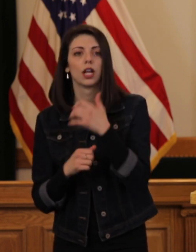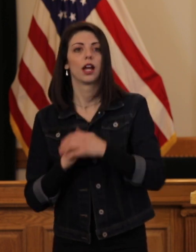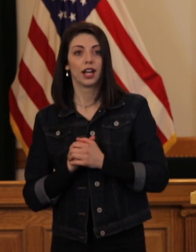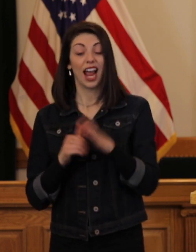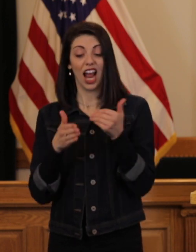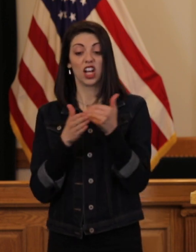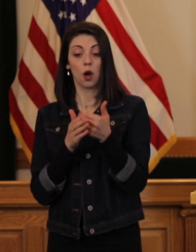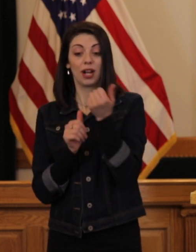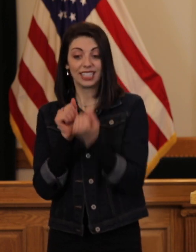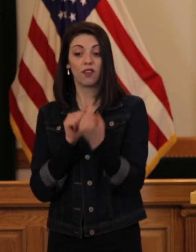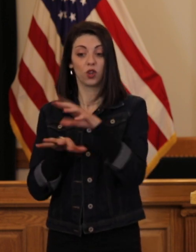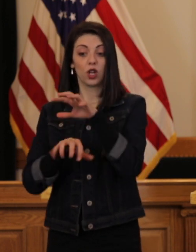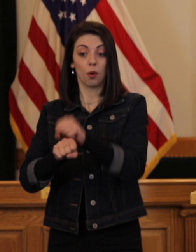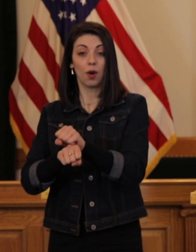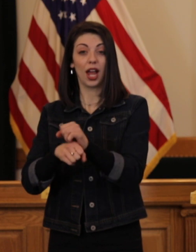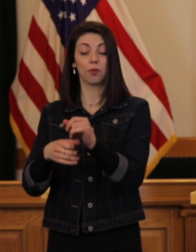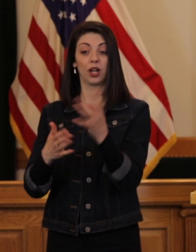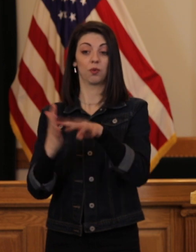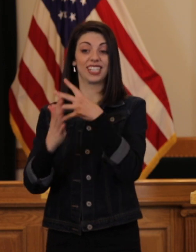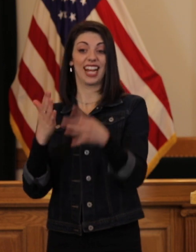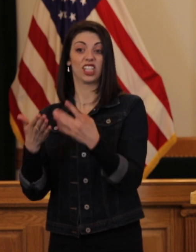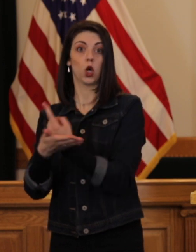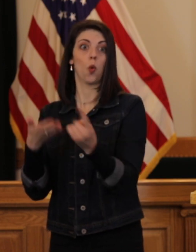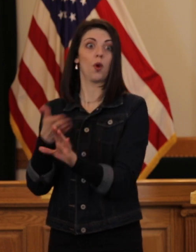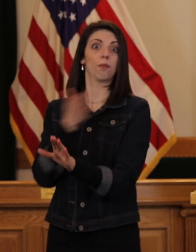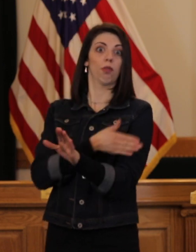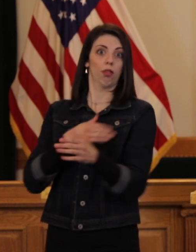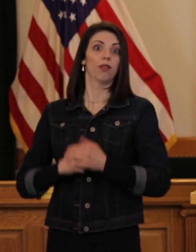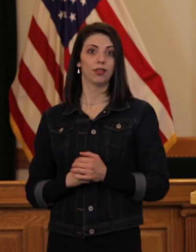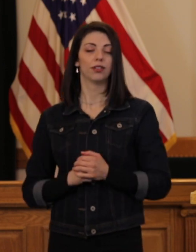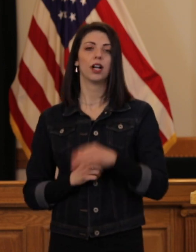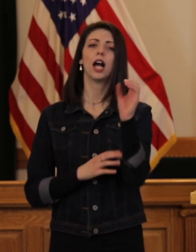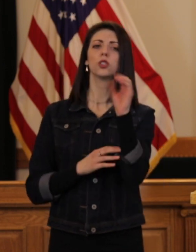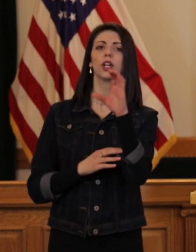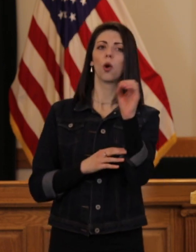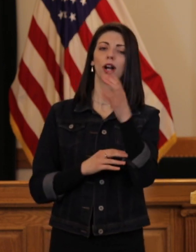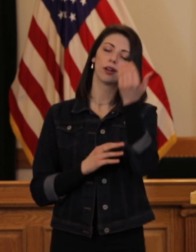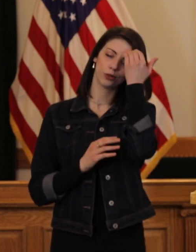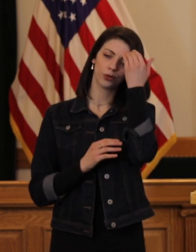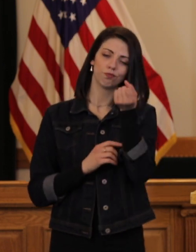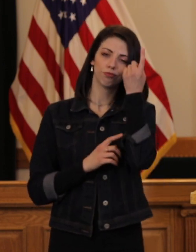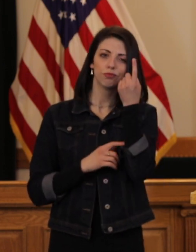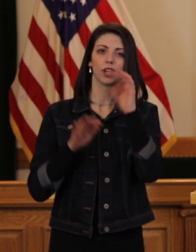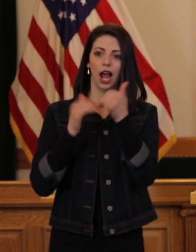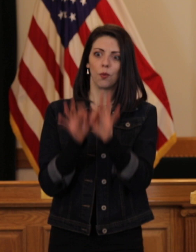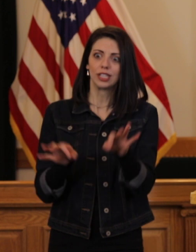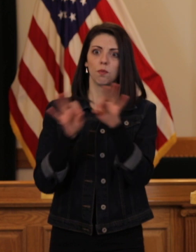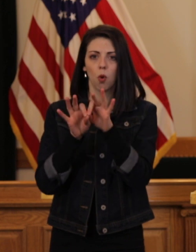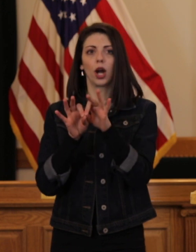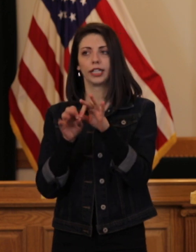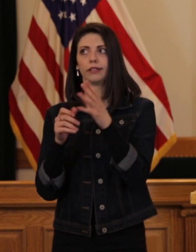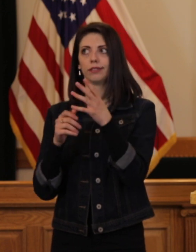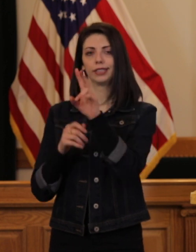was booked a week out within a day. Oswego County knows how important DMV services are to you, and we are ready to get